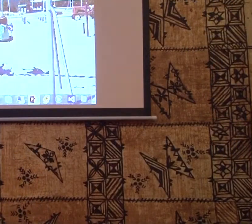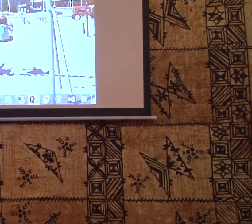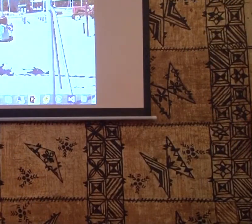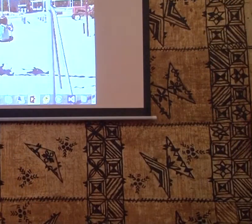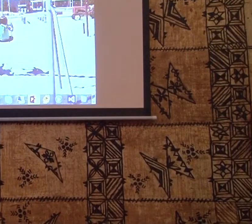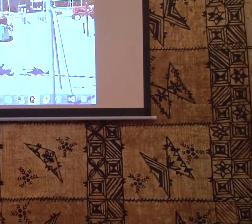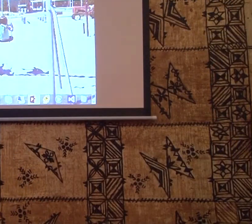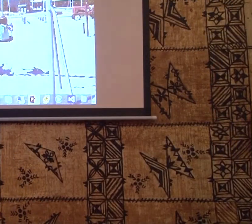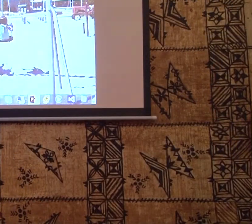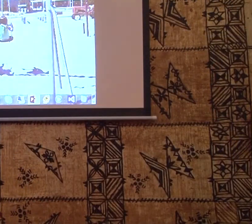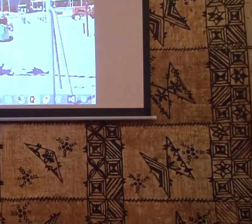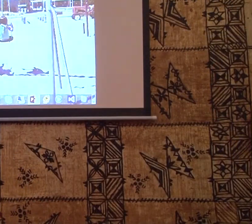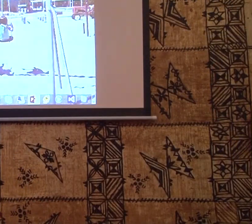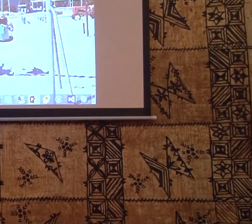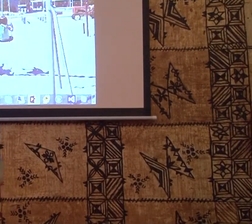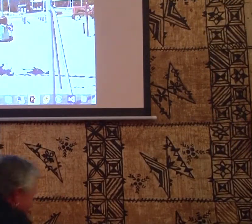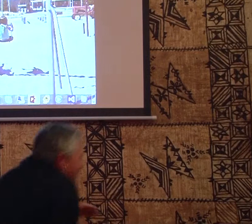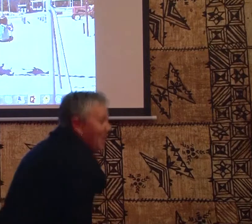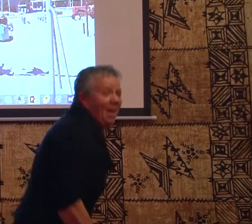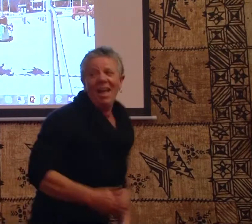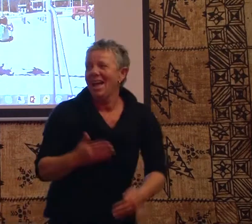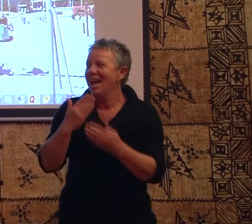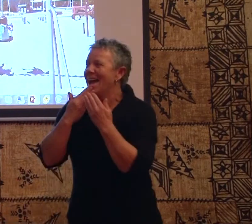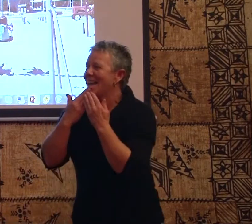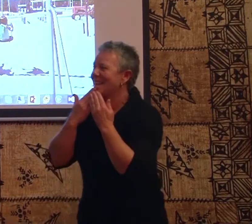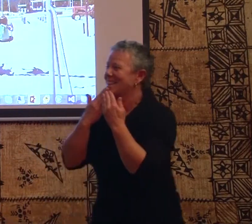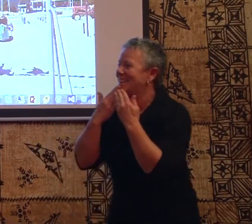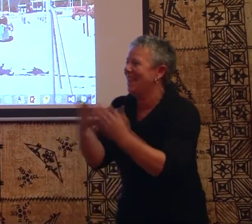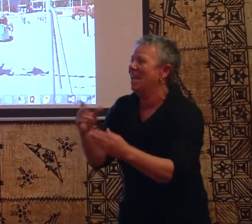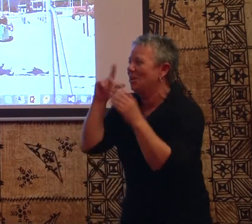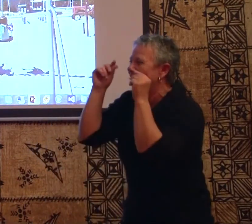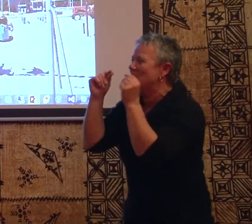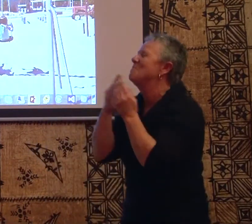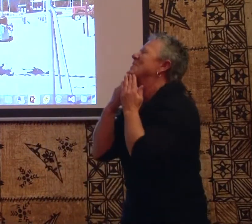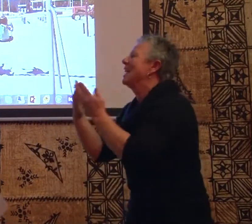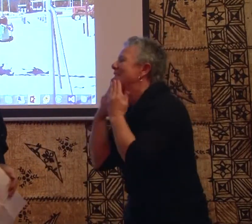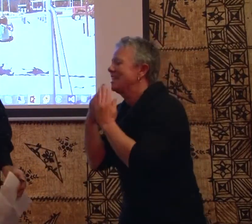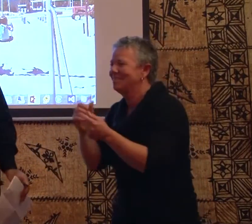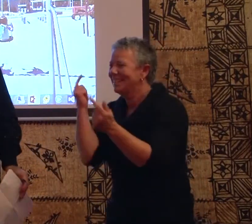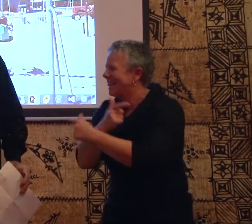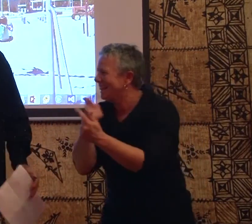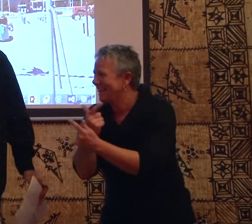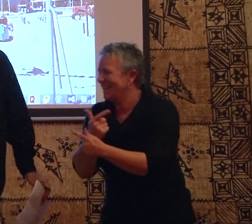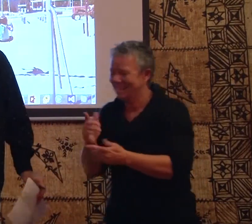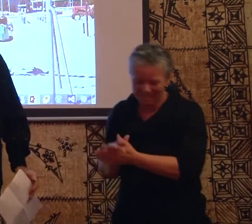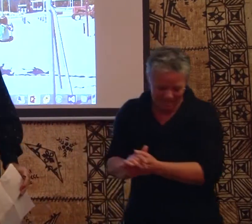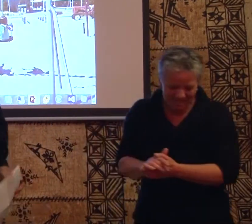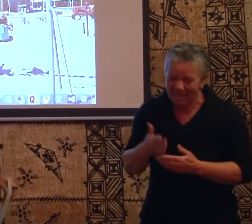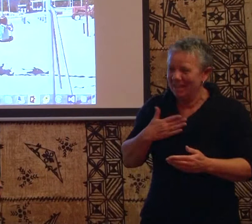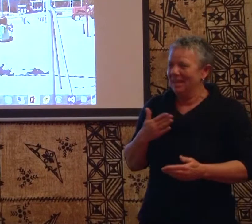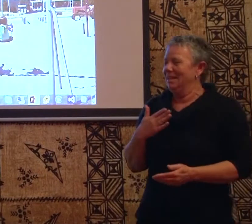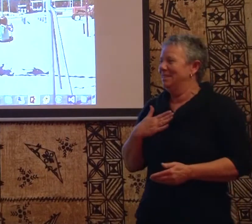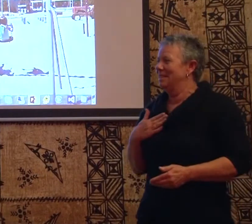Thank you, Kim. That was great. I really had to restrain myself from doing the hearing clap then. And what I thought was really interesting about that was the